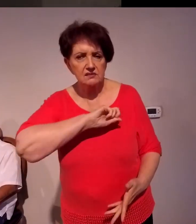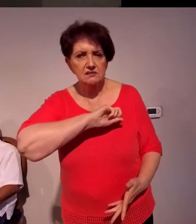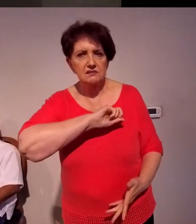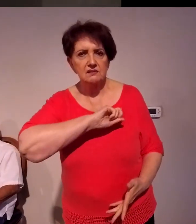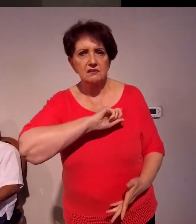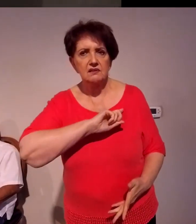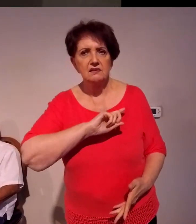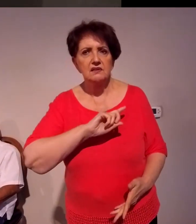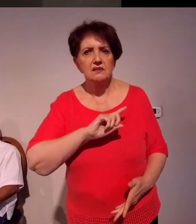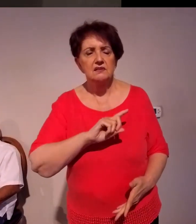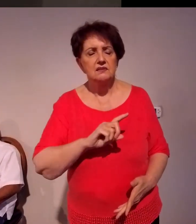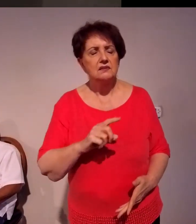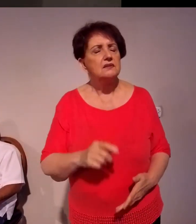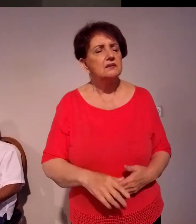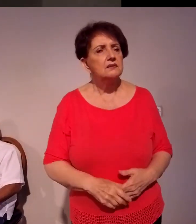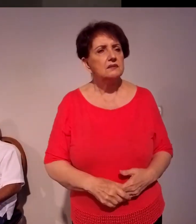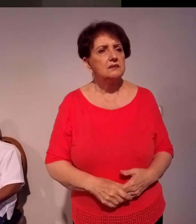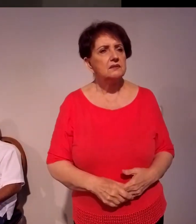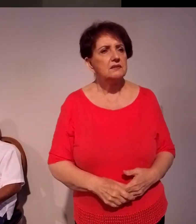And so we